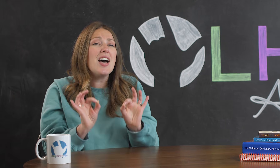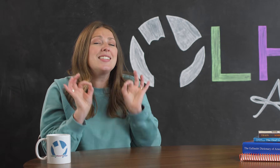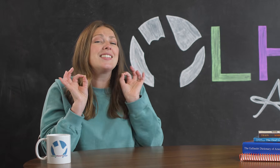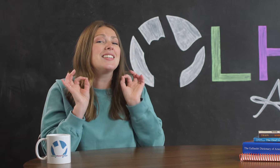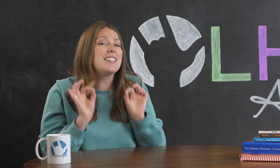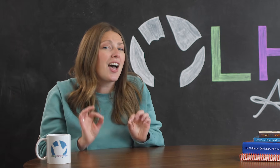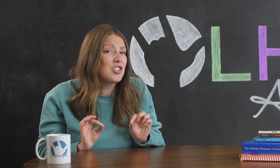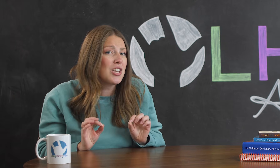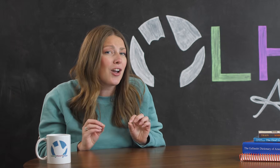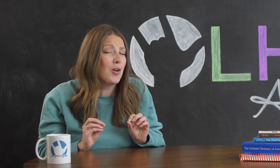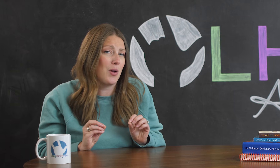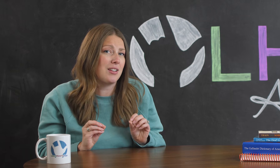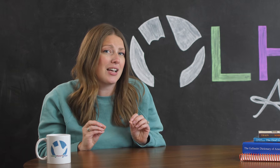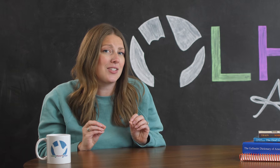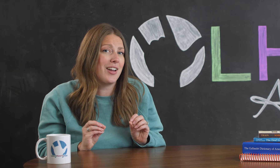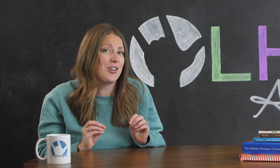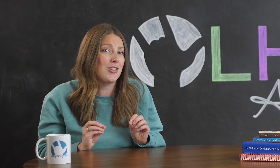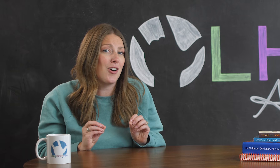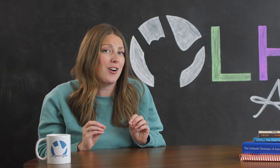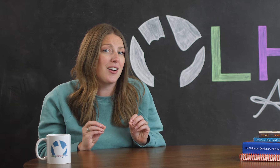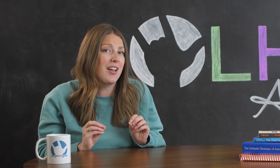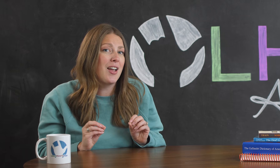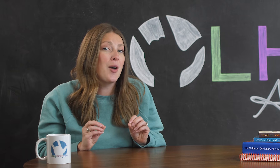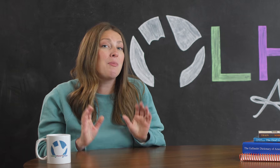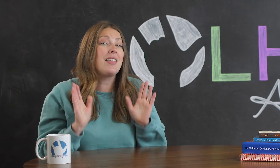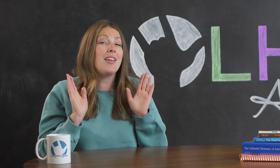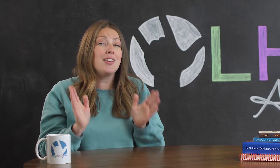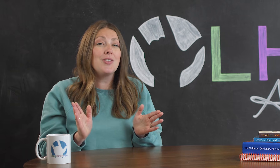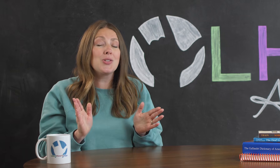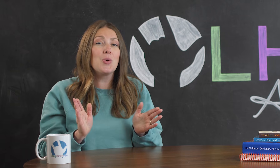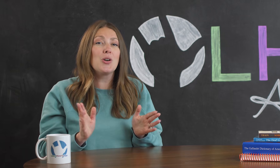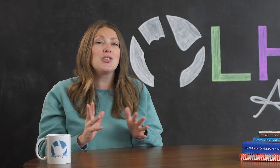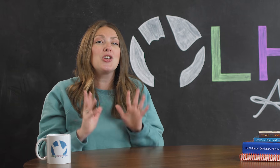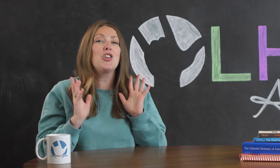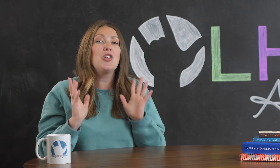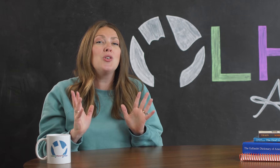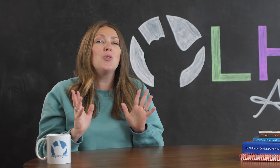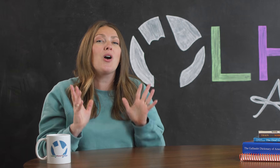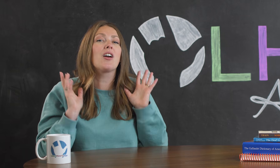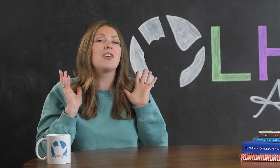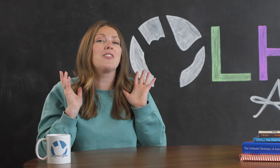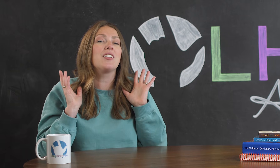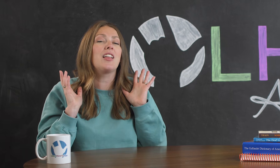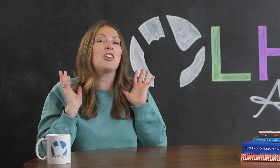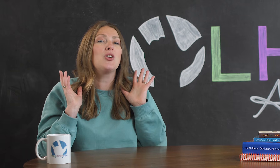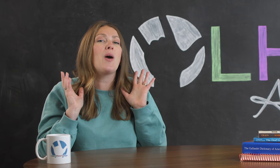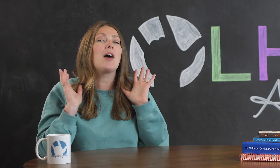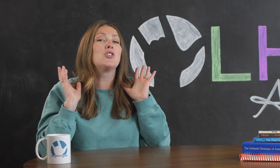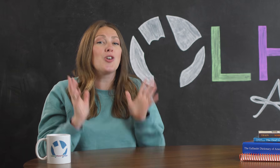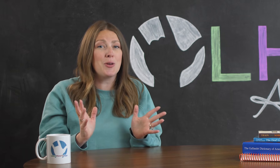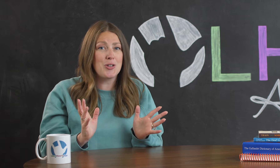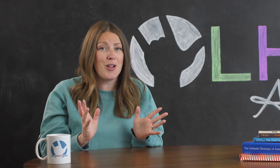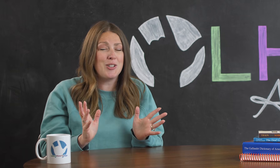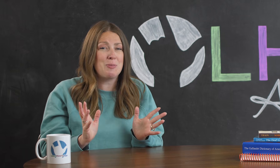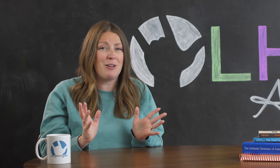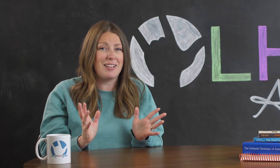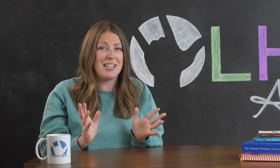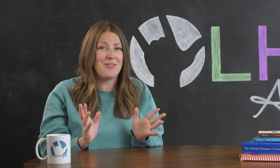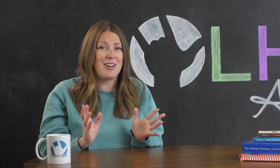just touching on what classifiers are. By the end of this course, you are gonna feel like you have so much knowledge about classifiers,